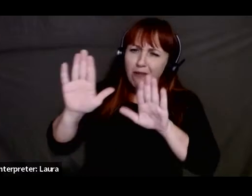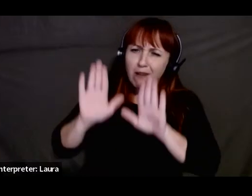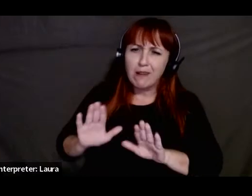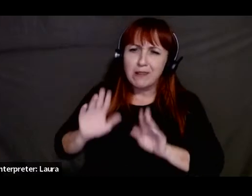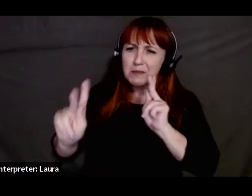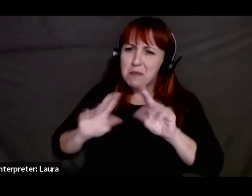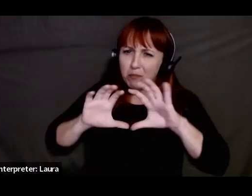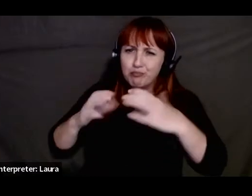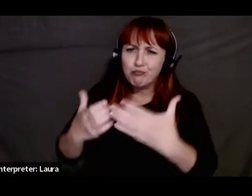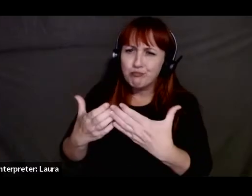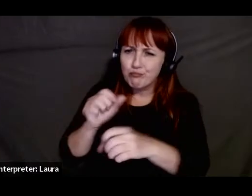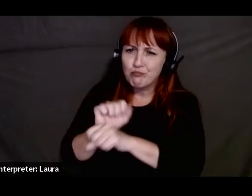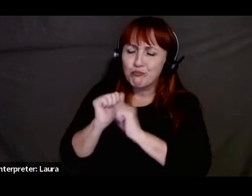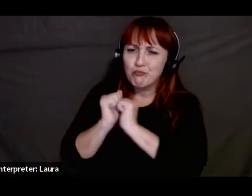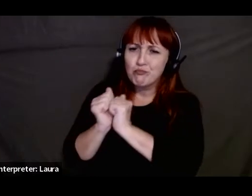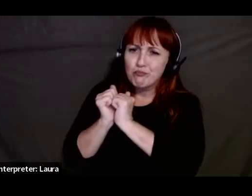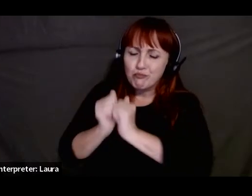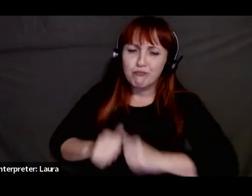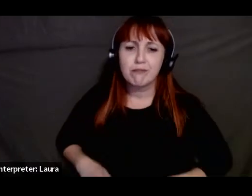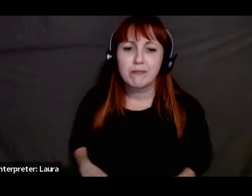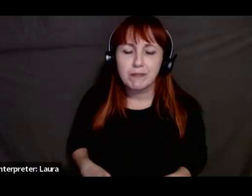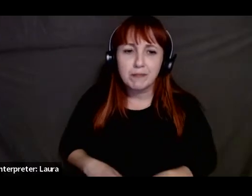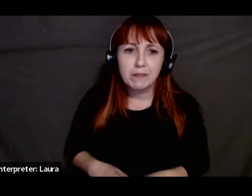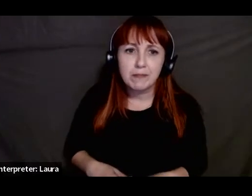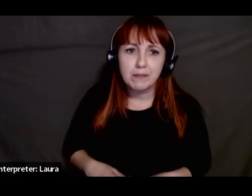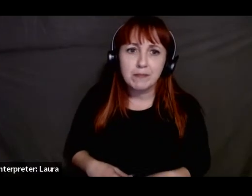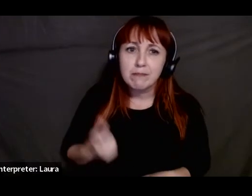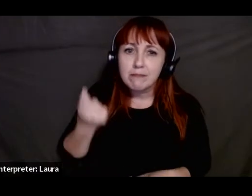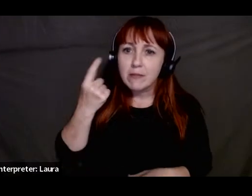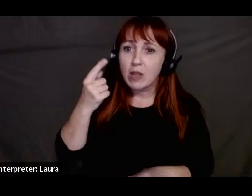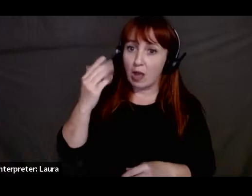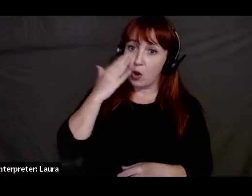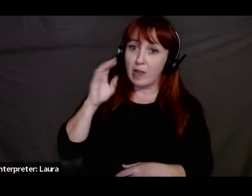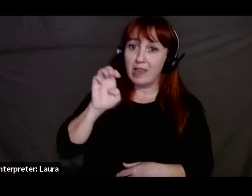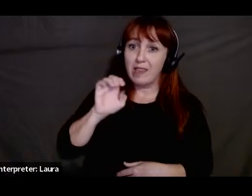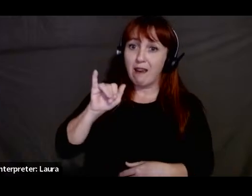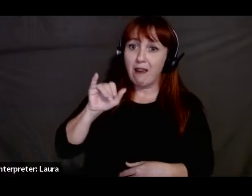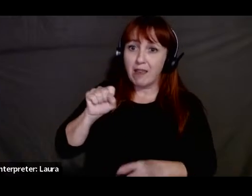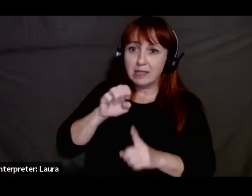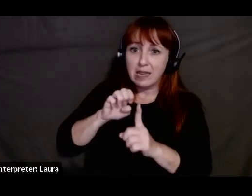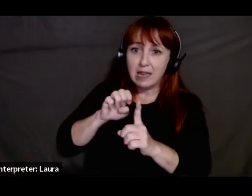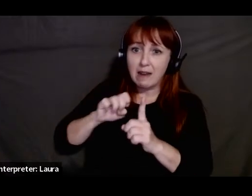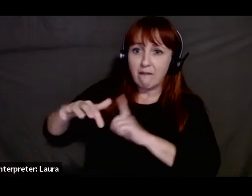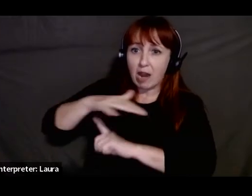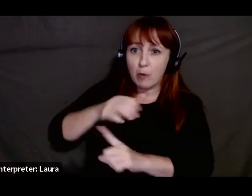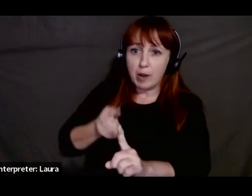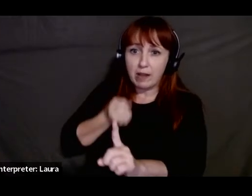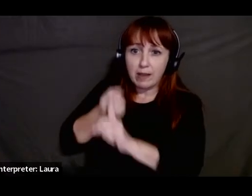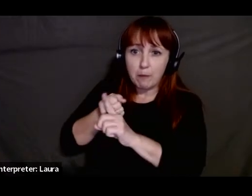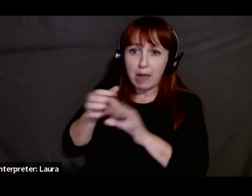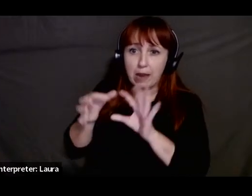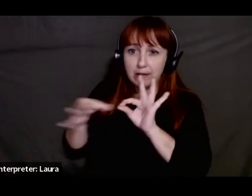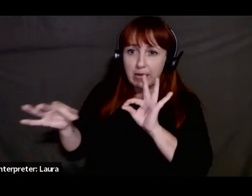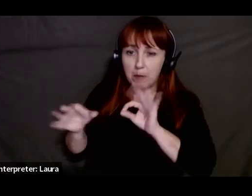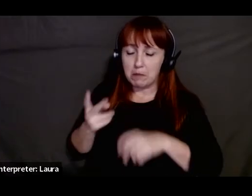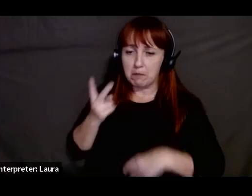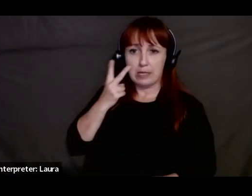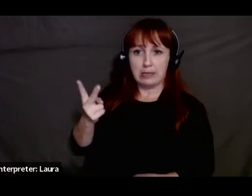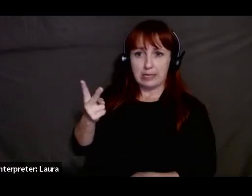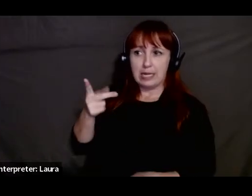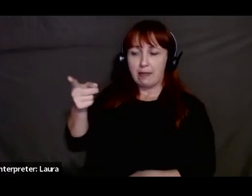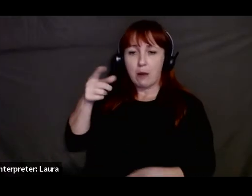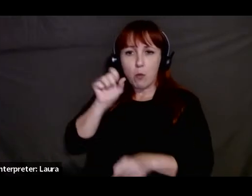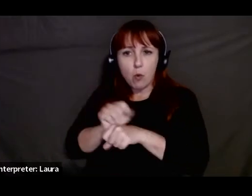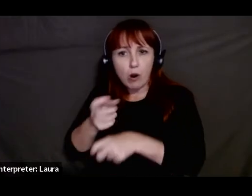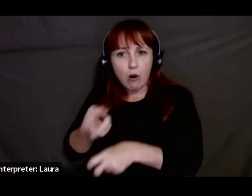people. And I know we got the environmental impact statement and all the information. I see it. I see these guys